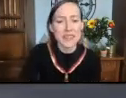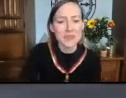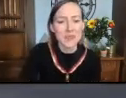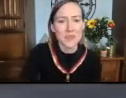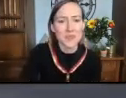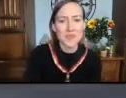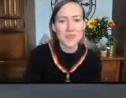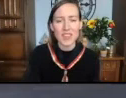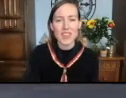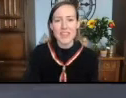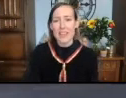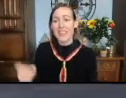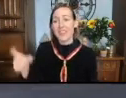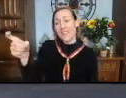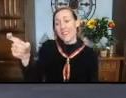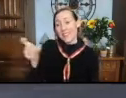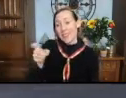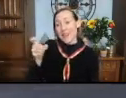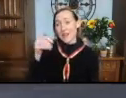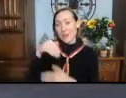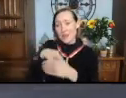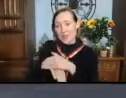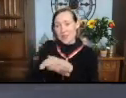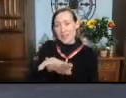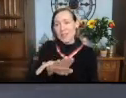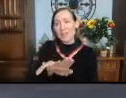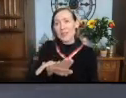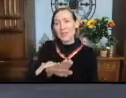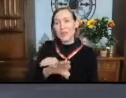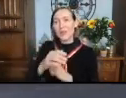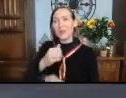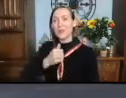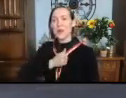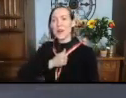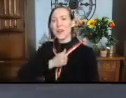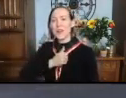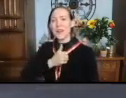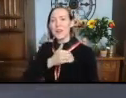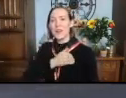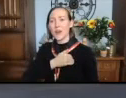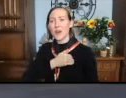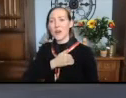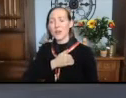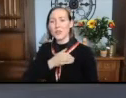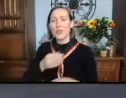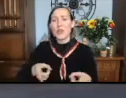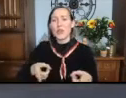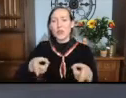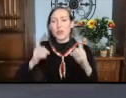right? And then come into my